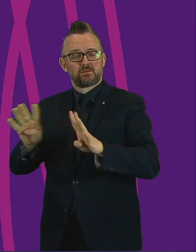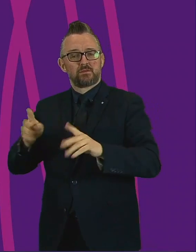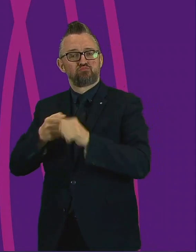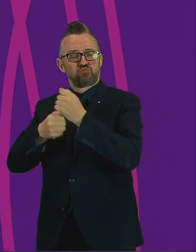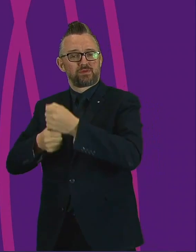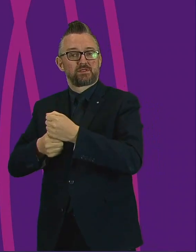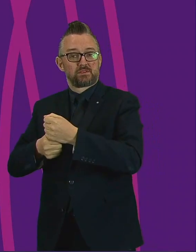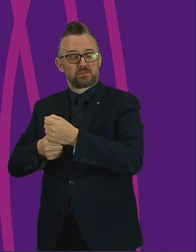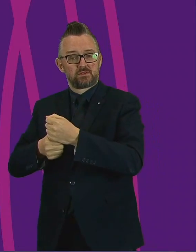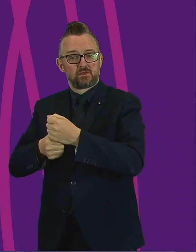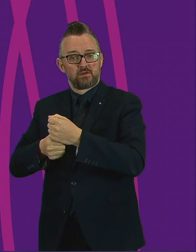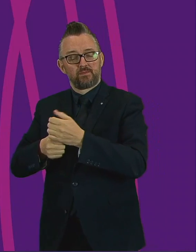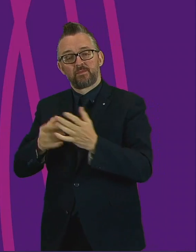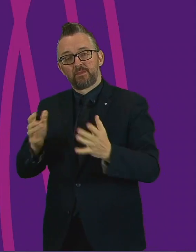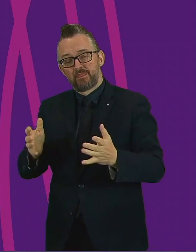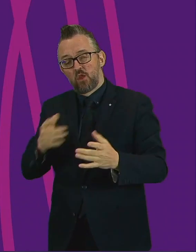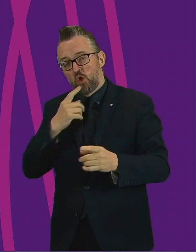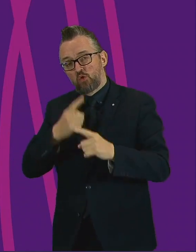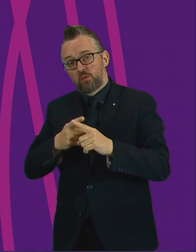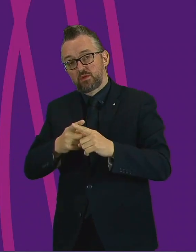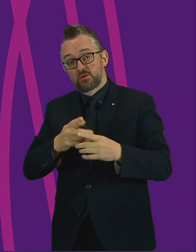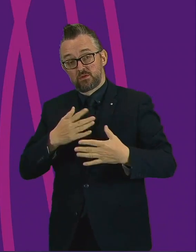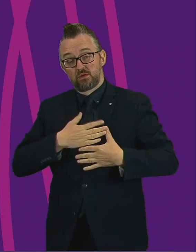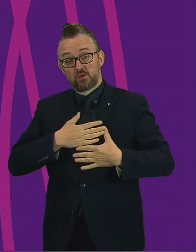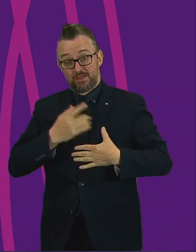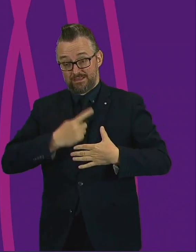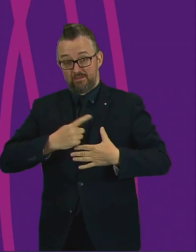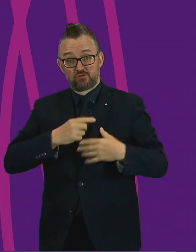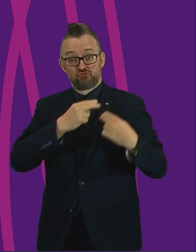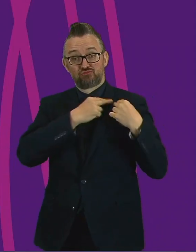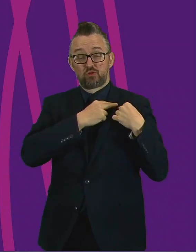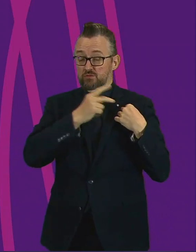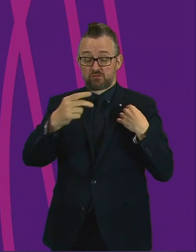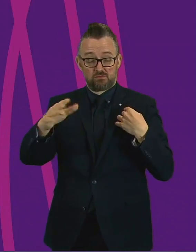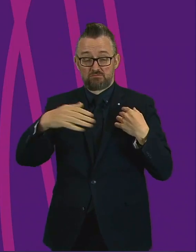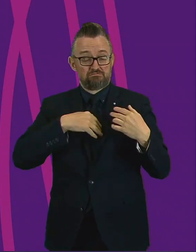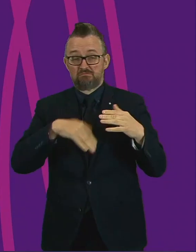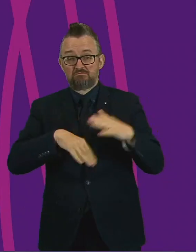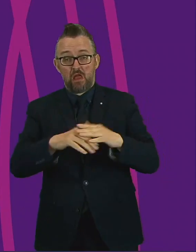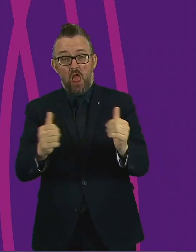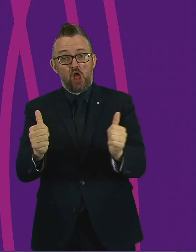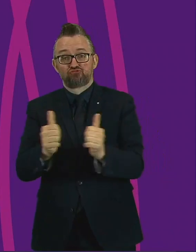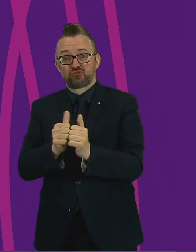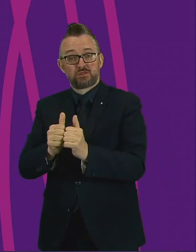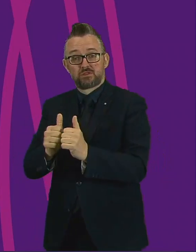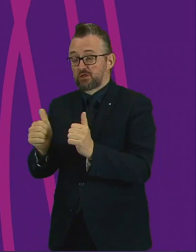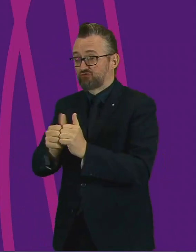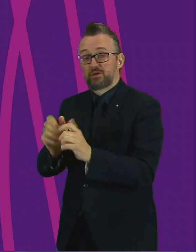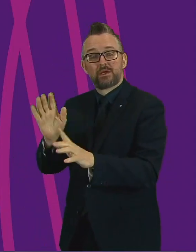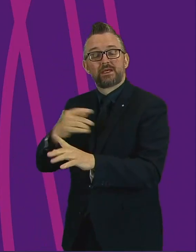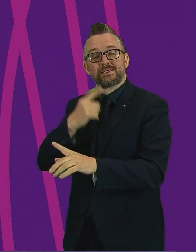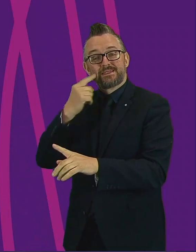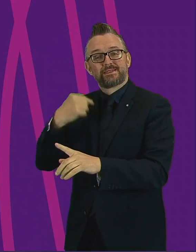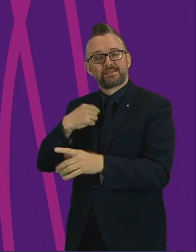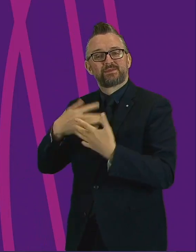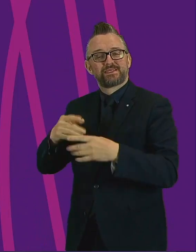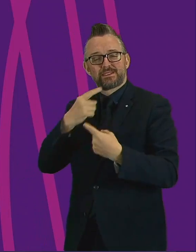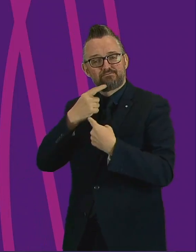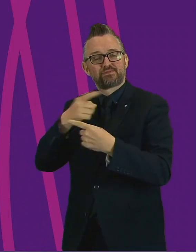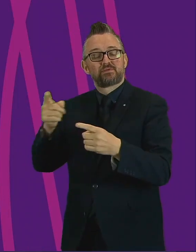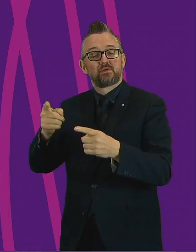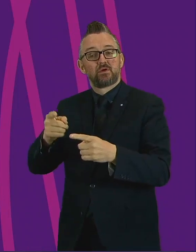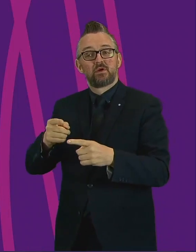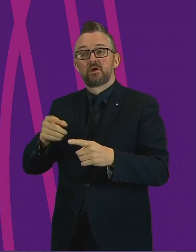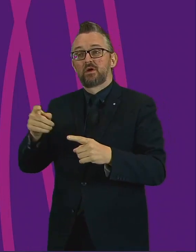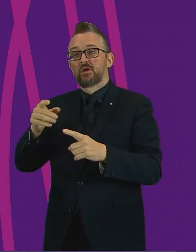On the issue of taking responsibility ourselves, I couldn't agree more. I made this point myself yesterday. No country, no